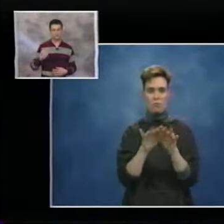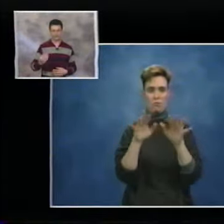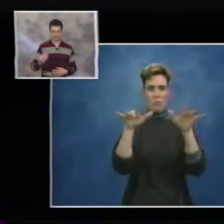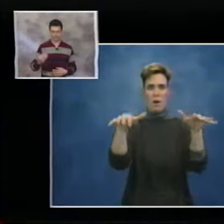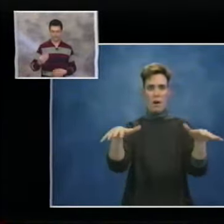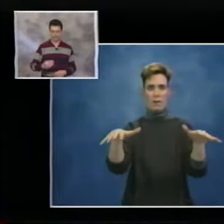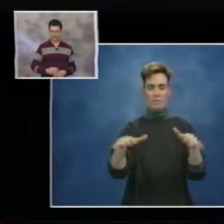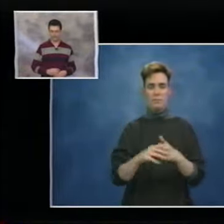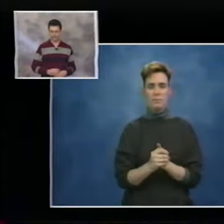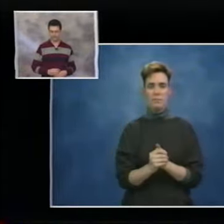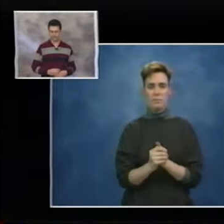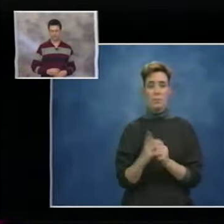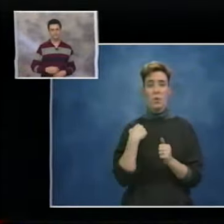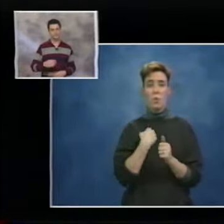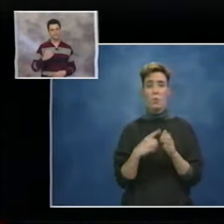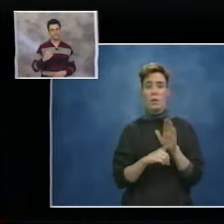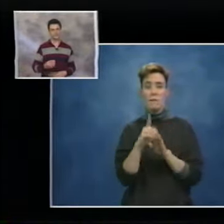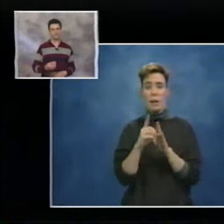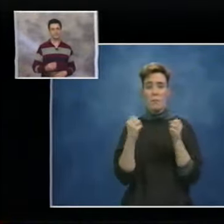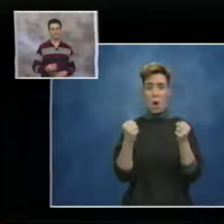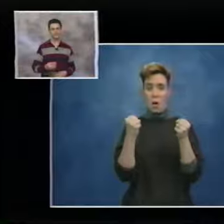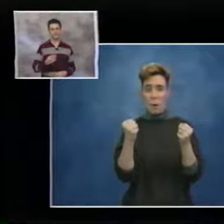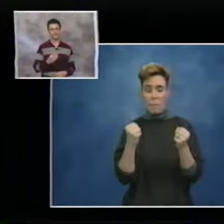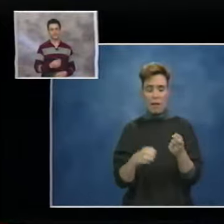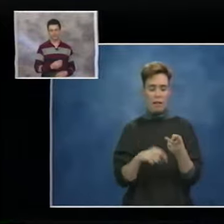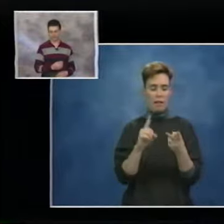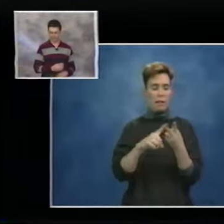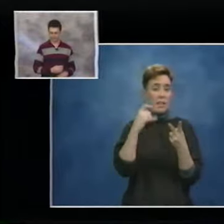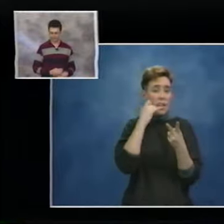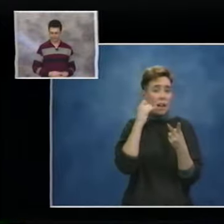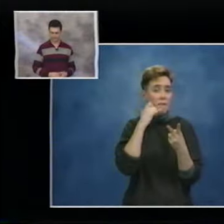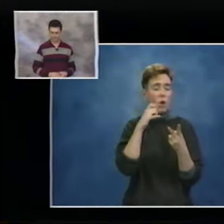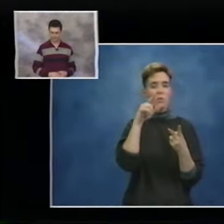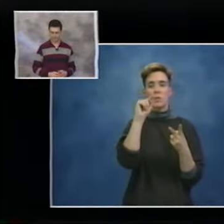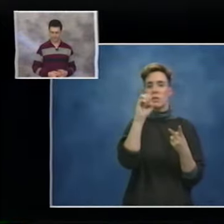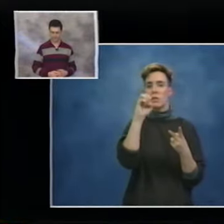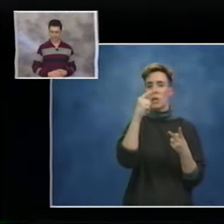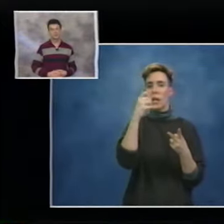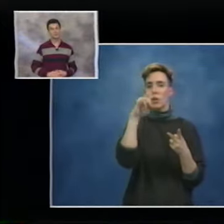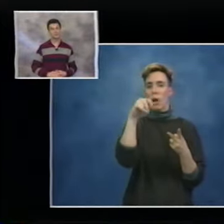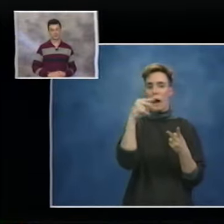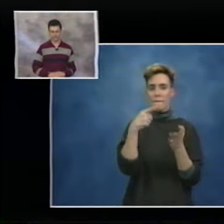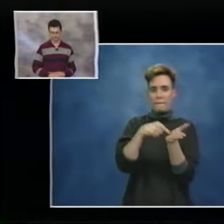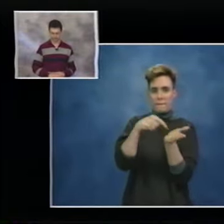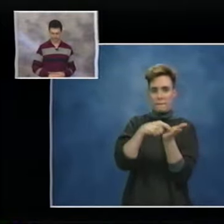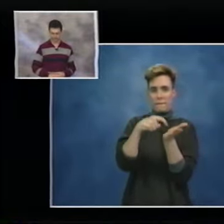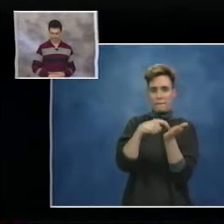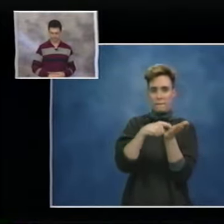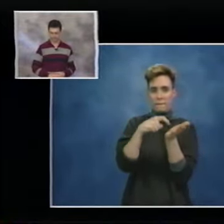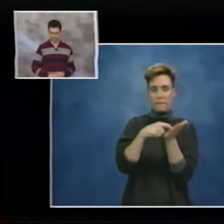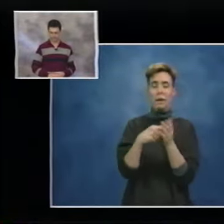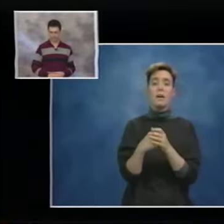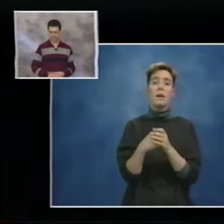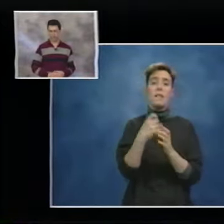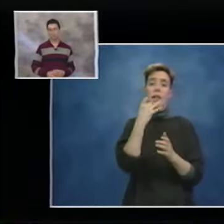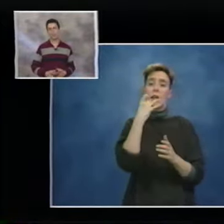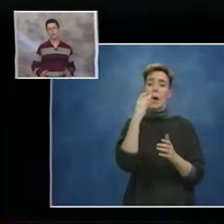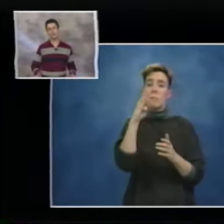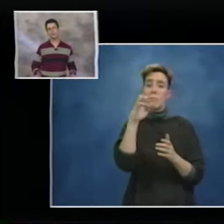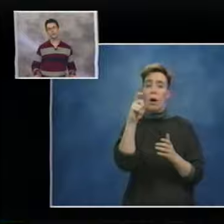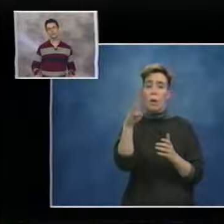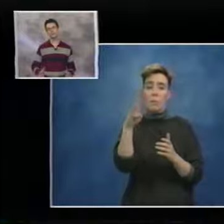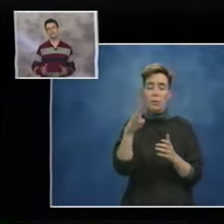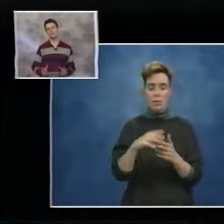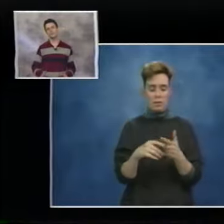We developed the automobile, telephone and telegraph, the electric light bulb,